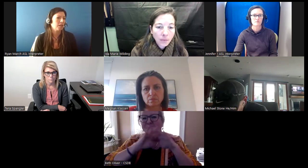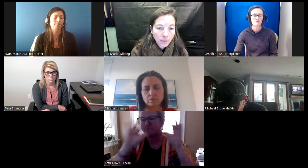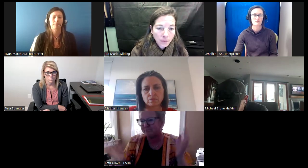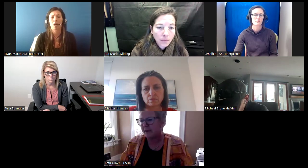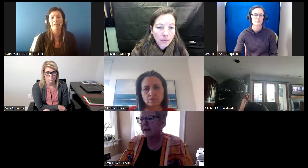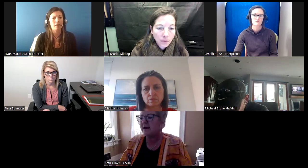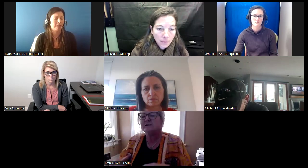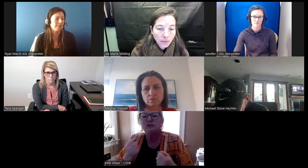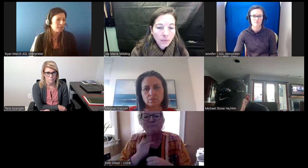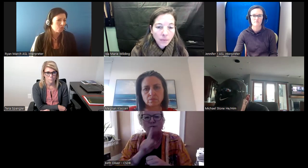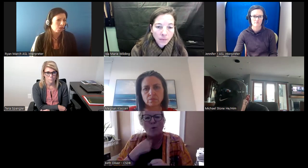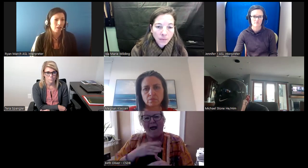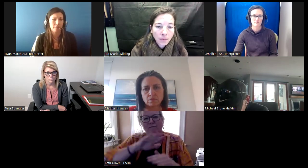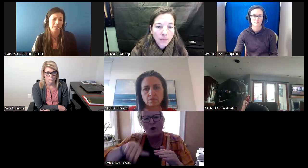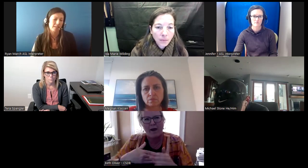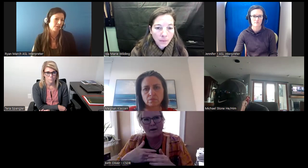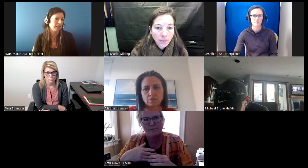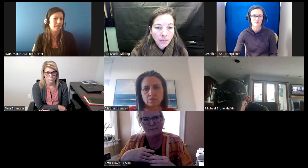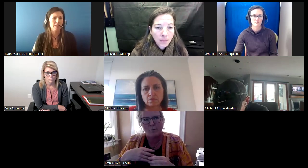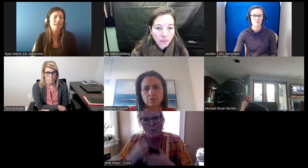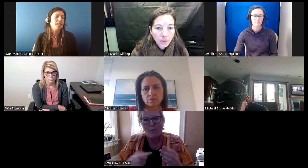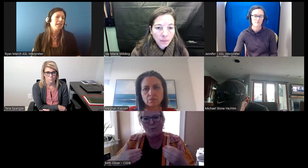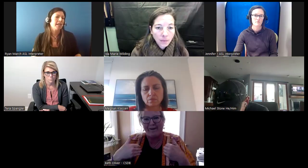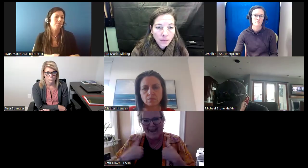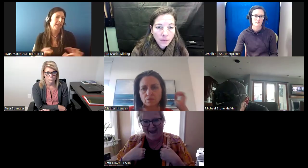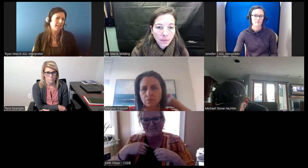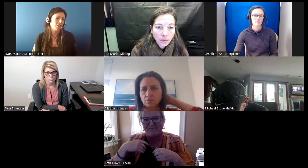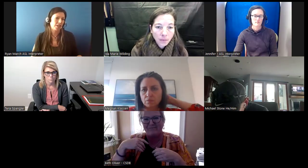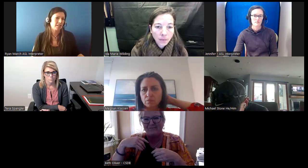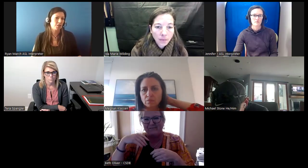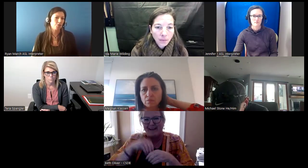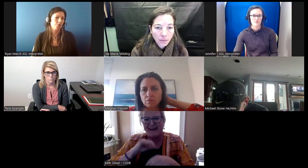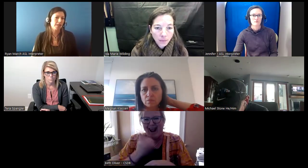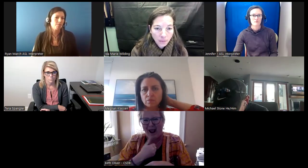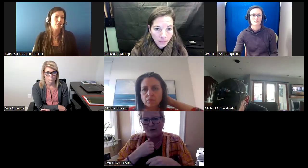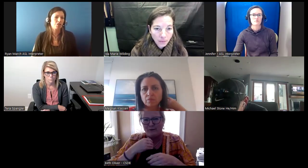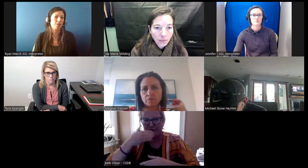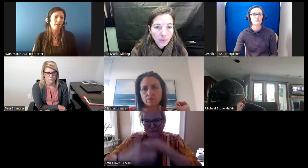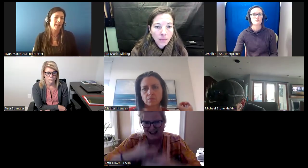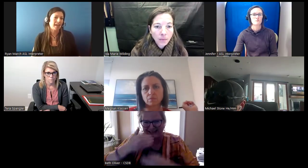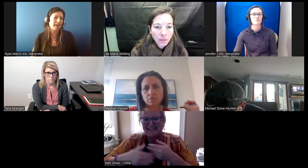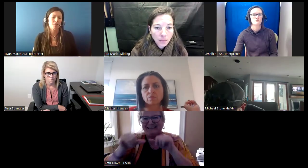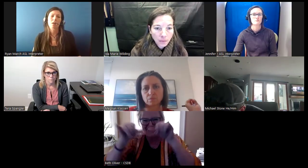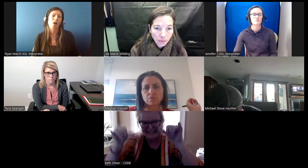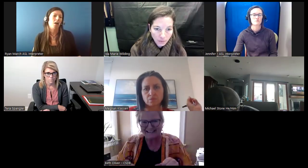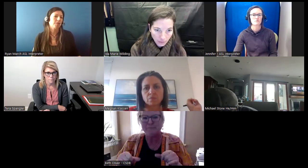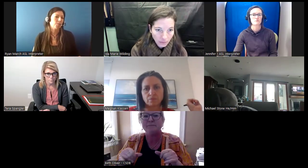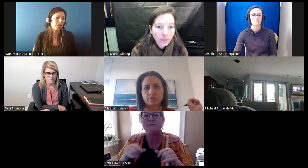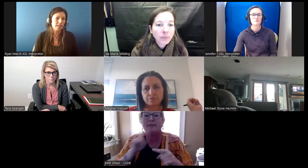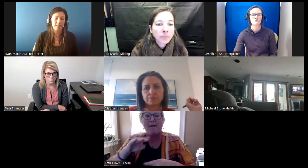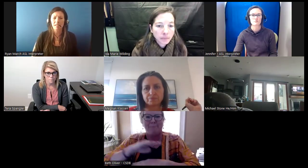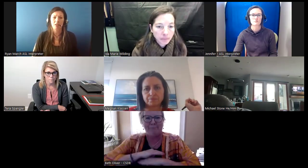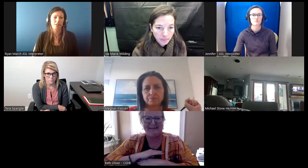statute, our accounting manual, all of these different things in place just to make sure that we have all